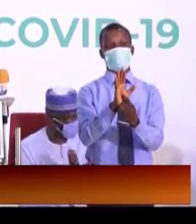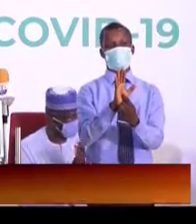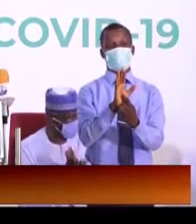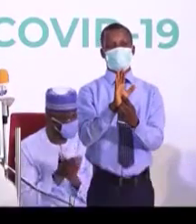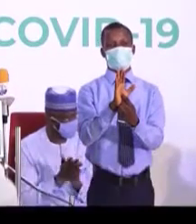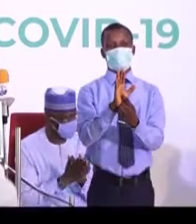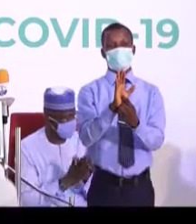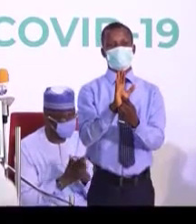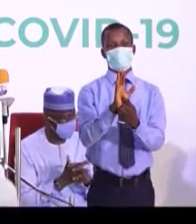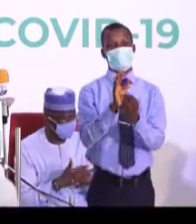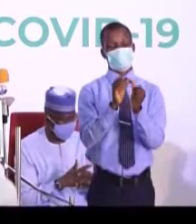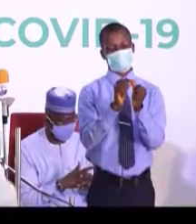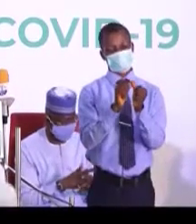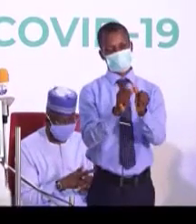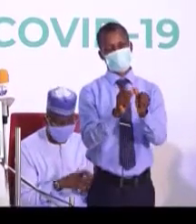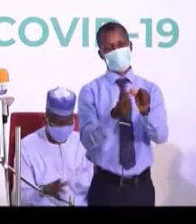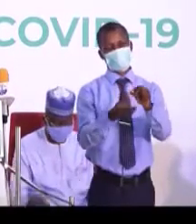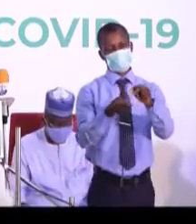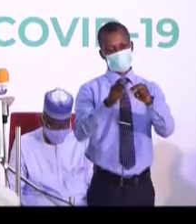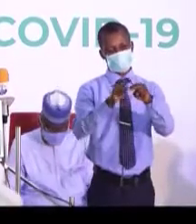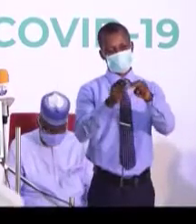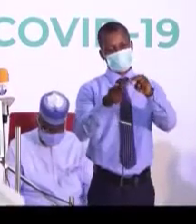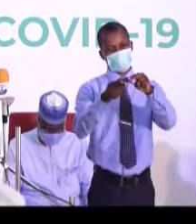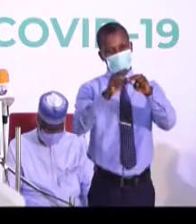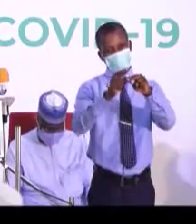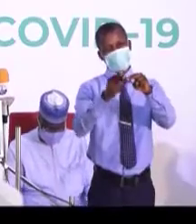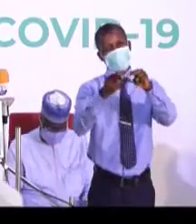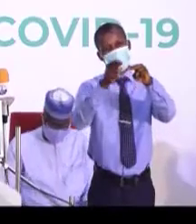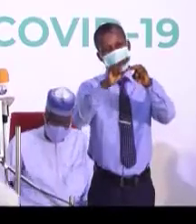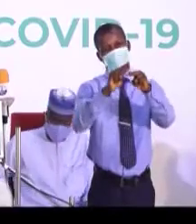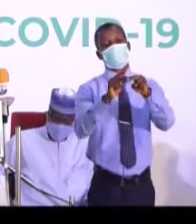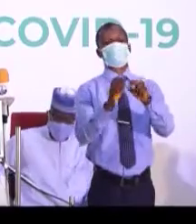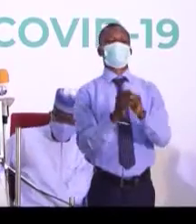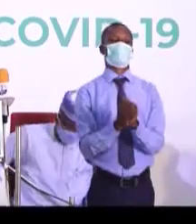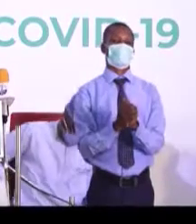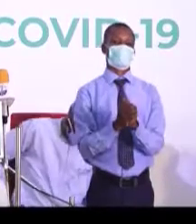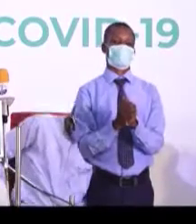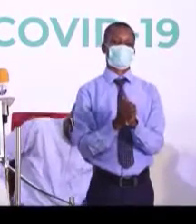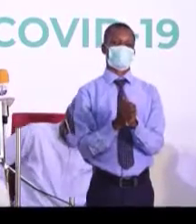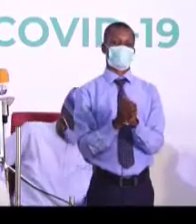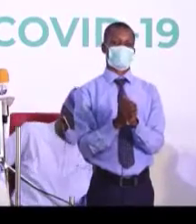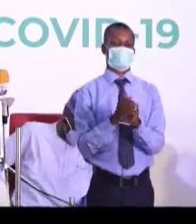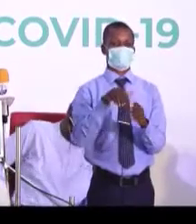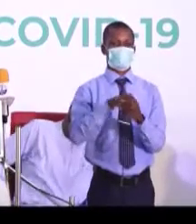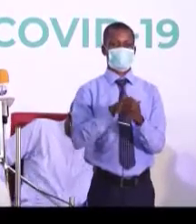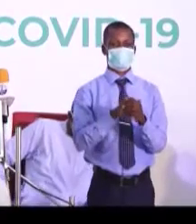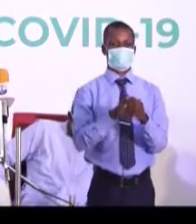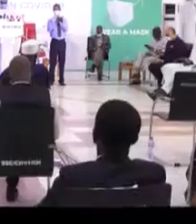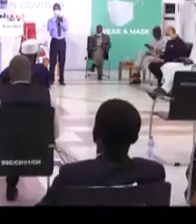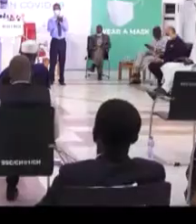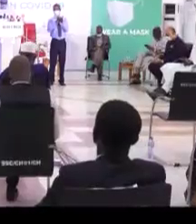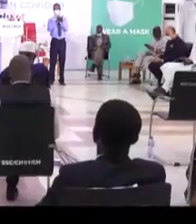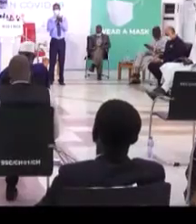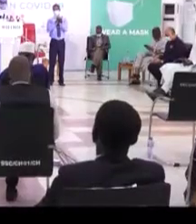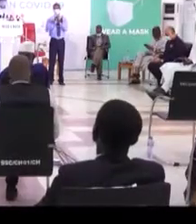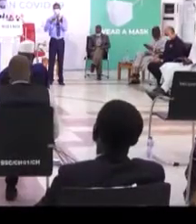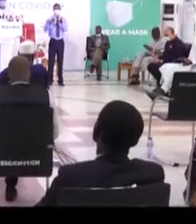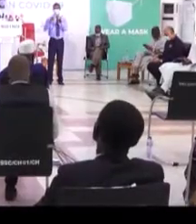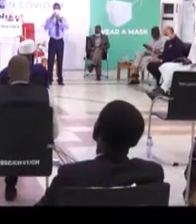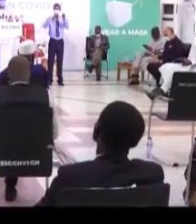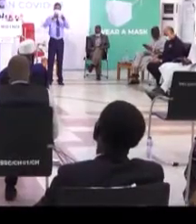shows a consistently rising trajectory with corresponding increase in fatalities. The task